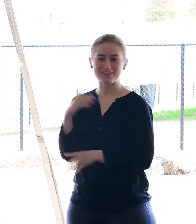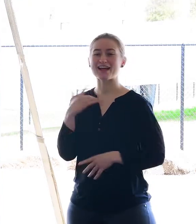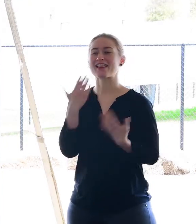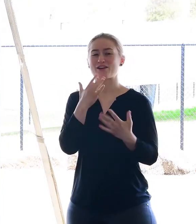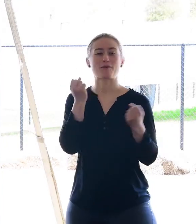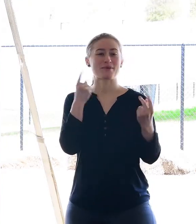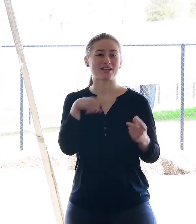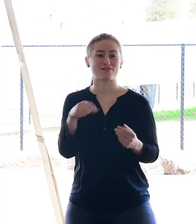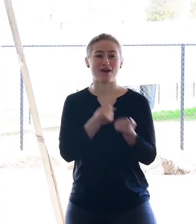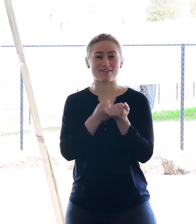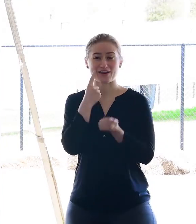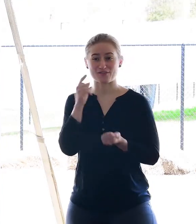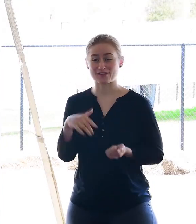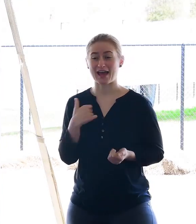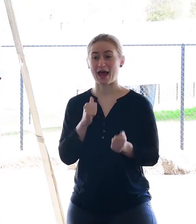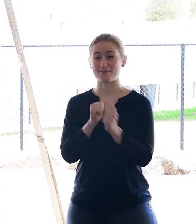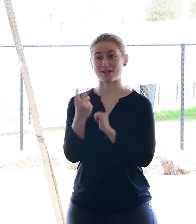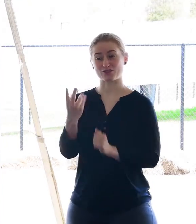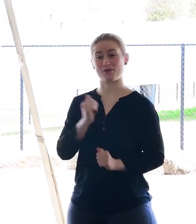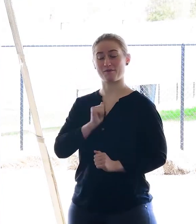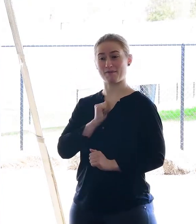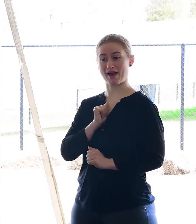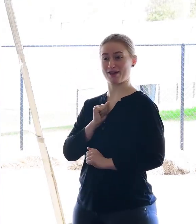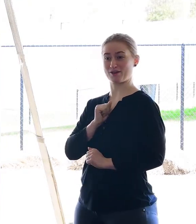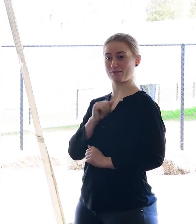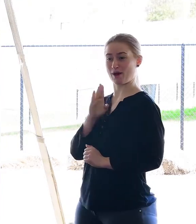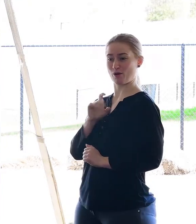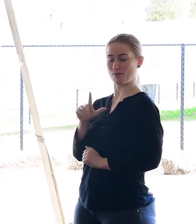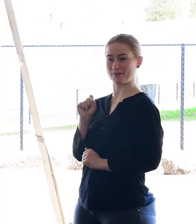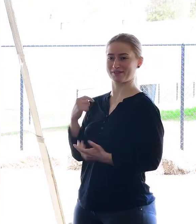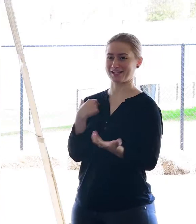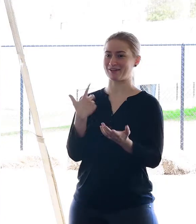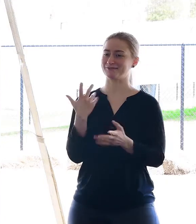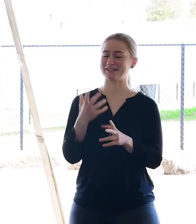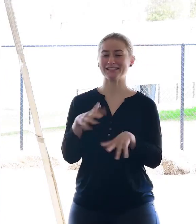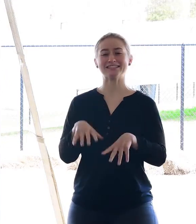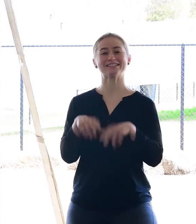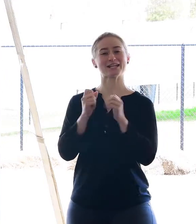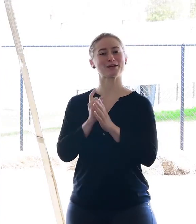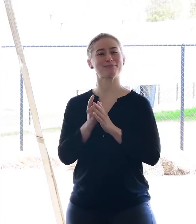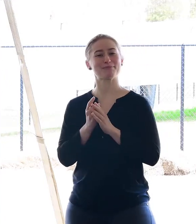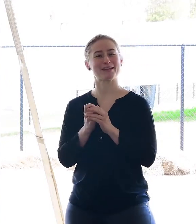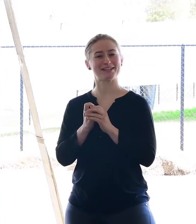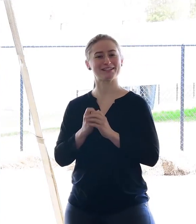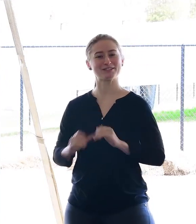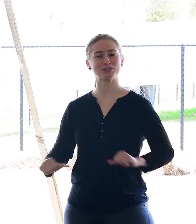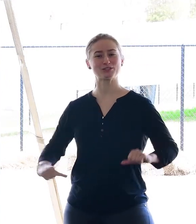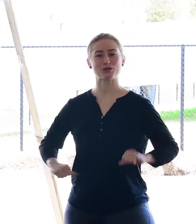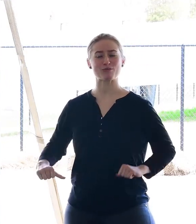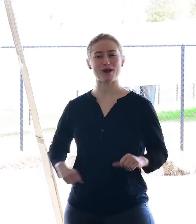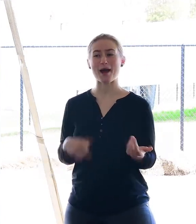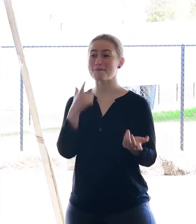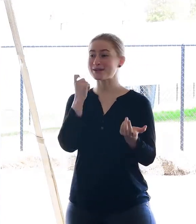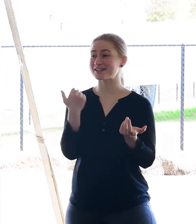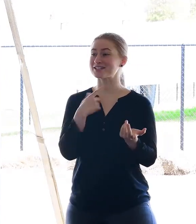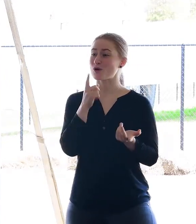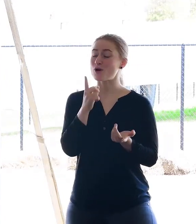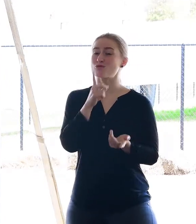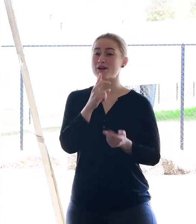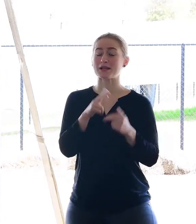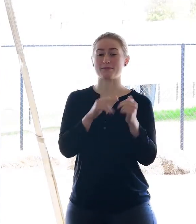that. I passed two of my own bills. I'll just take a minute to brag about, because one of them really builds